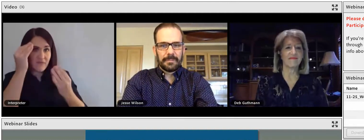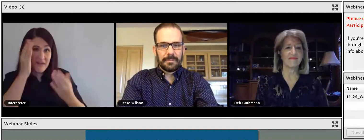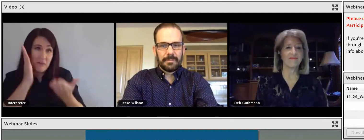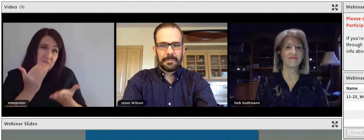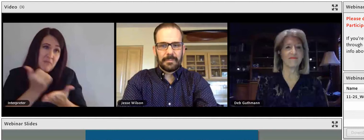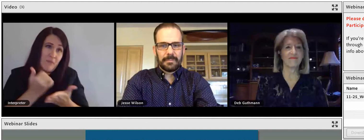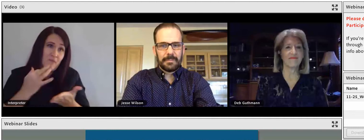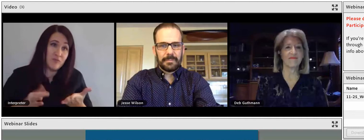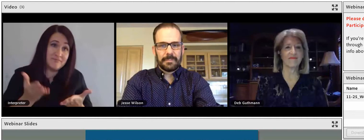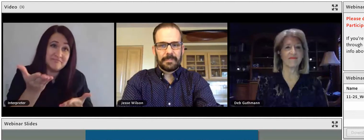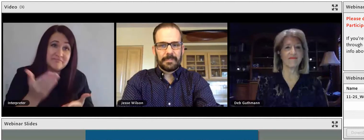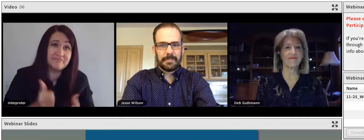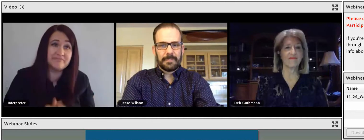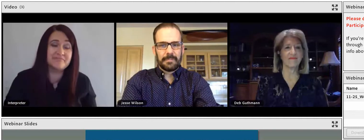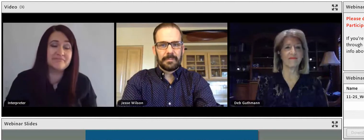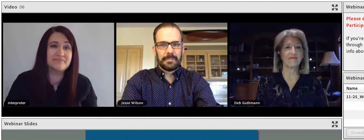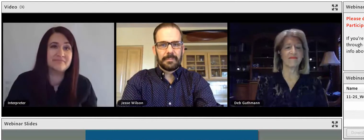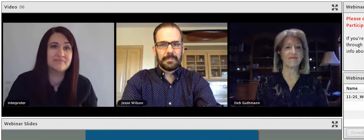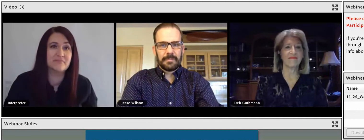helpful.